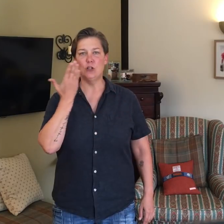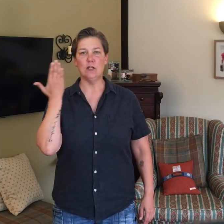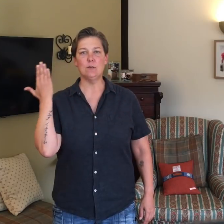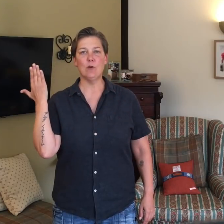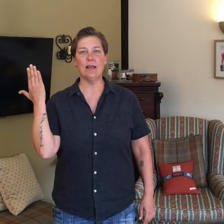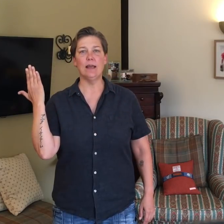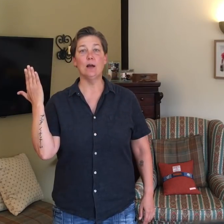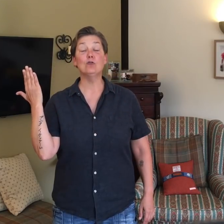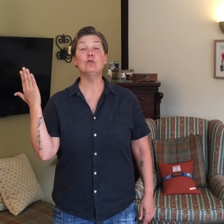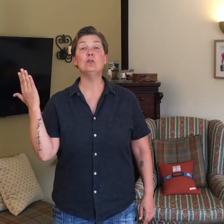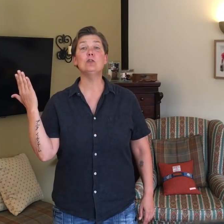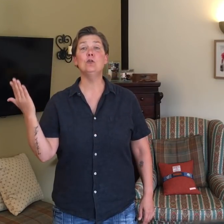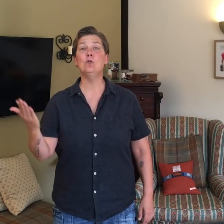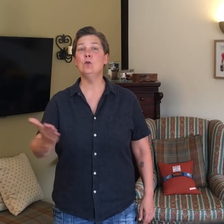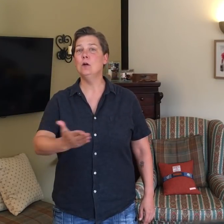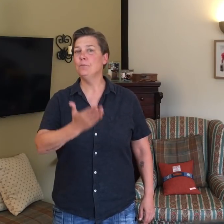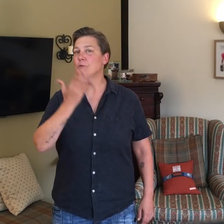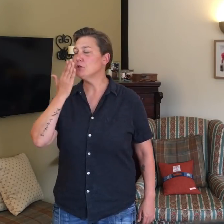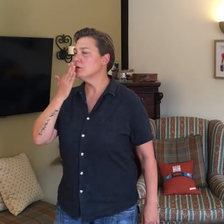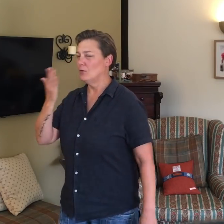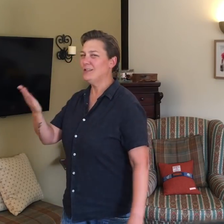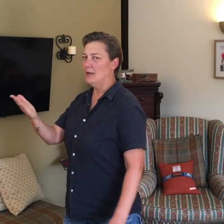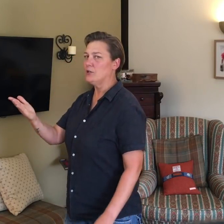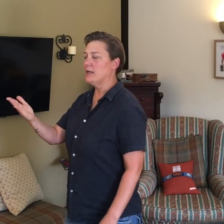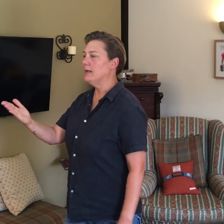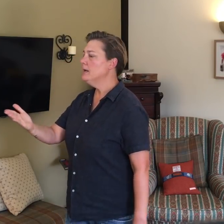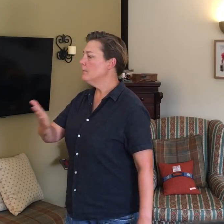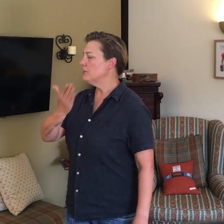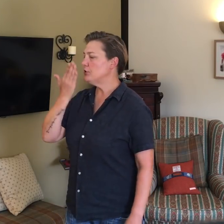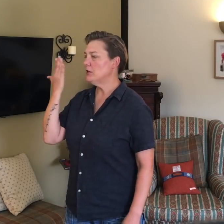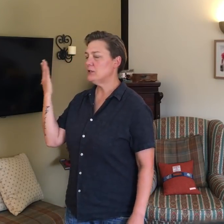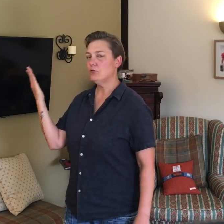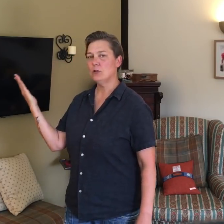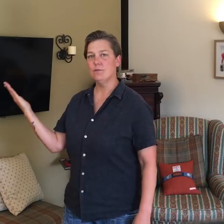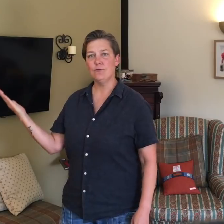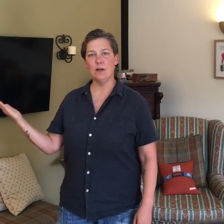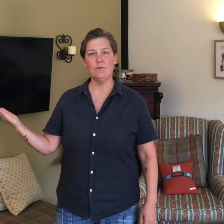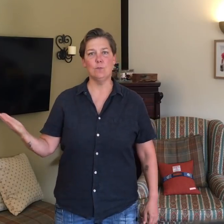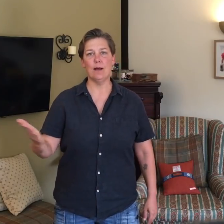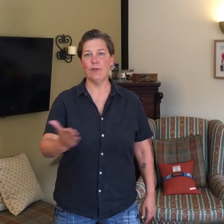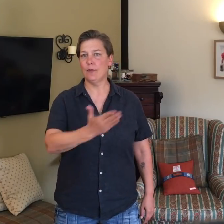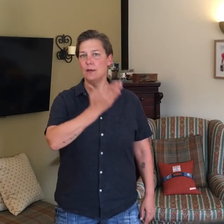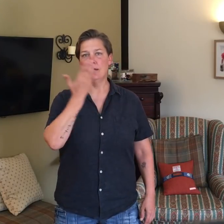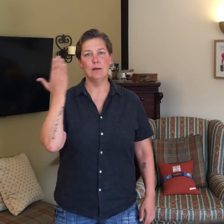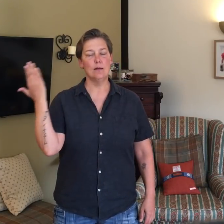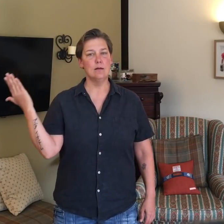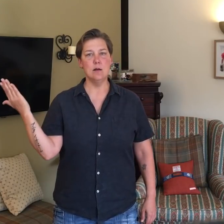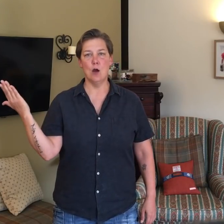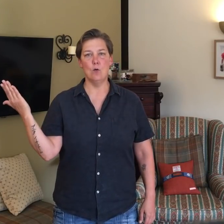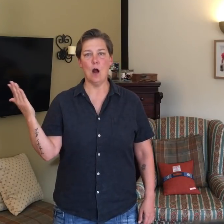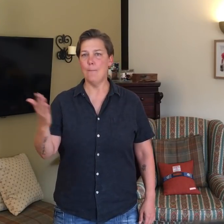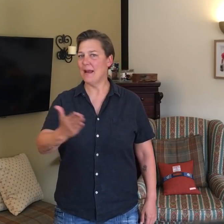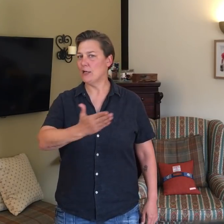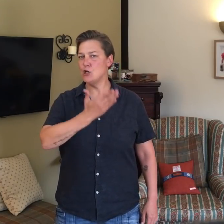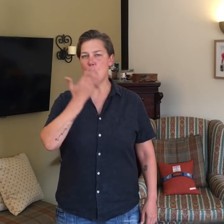just bringing it across your, not touching, but just across the front of your mouth. No, I make